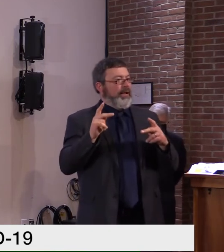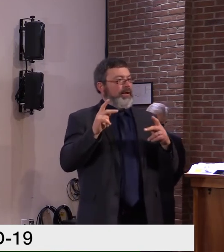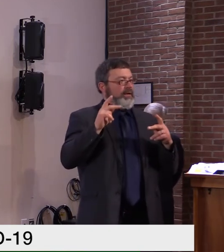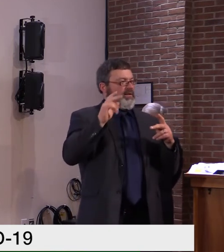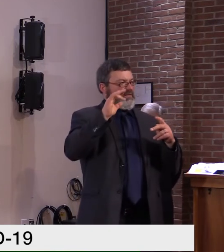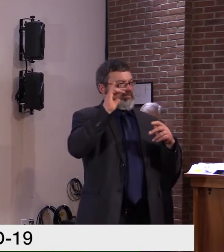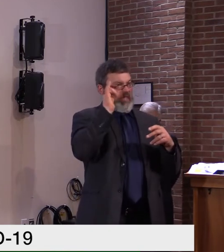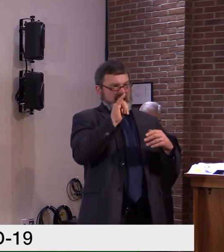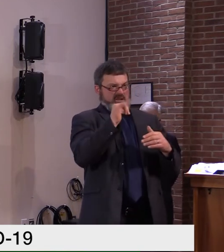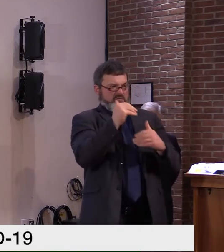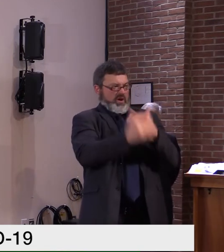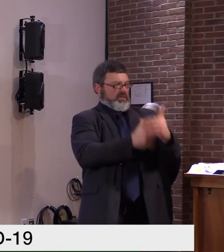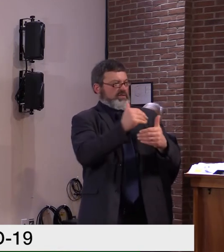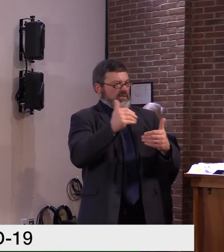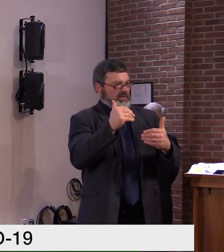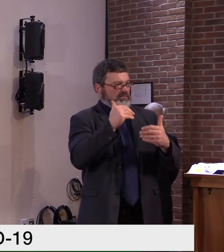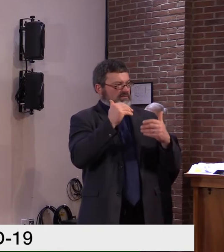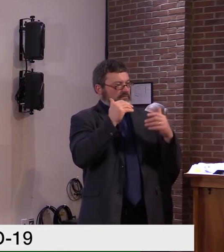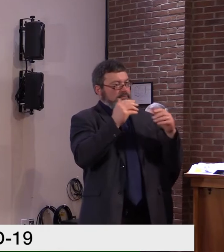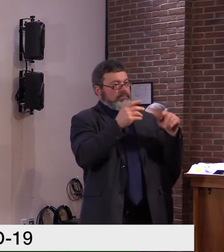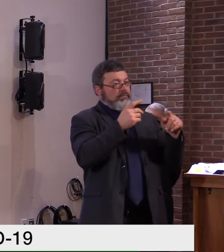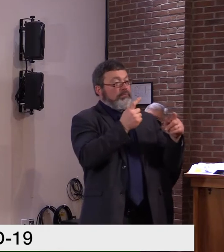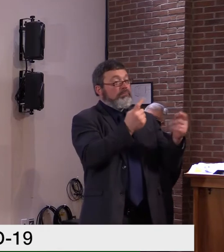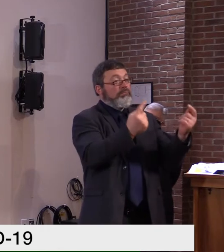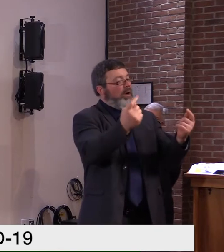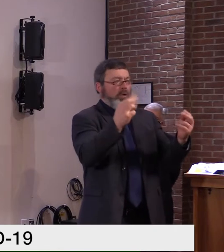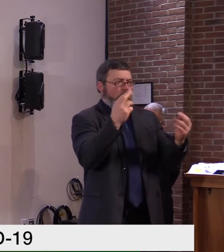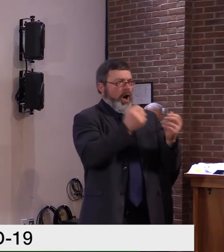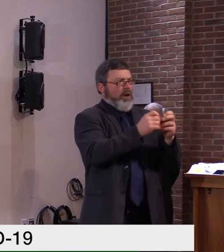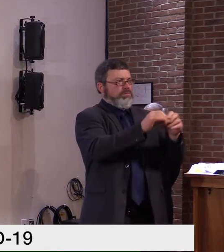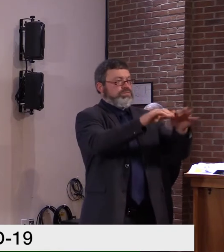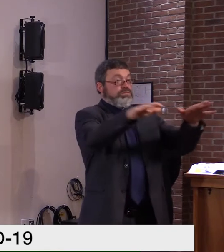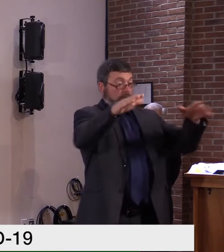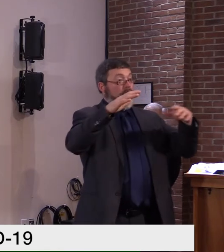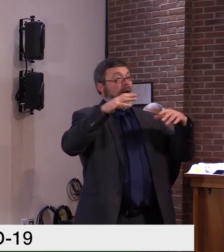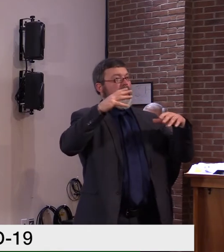get closer and closer to easing up. Thank you very much.